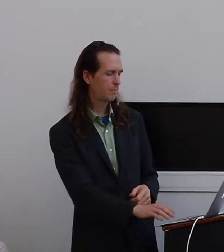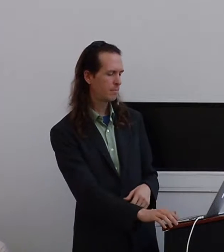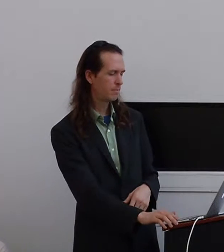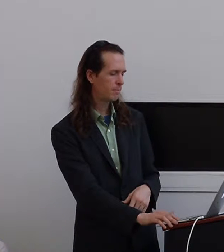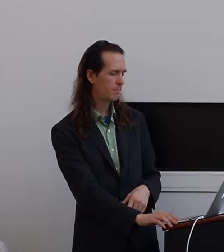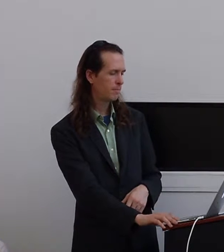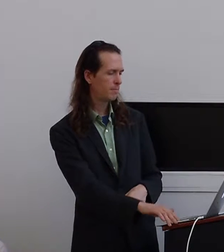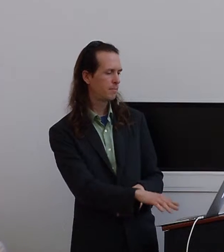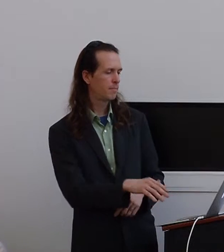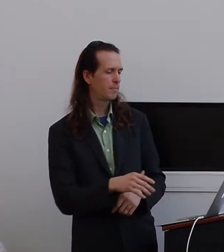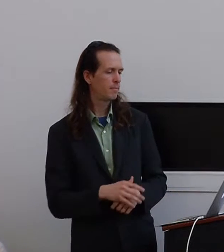one learns to read.